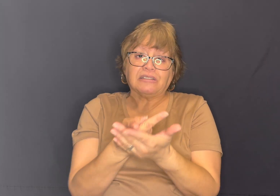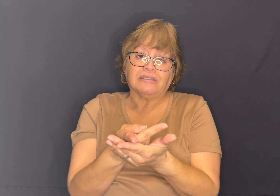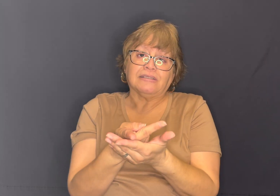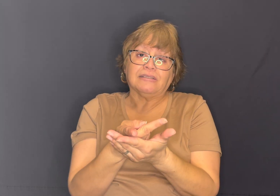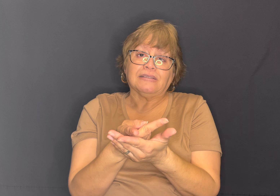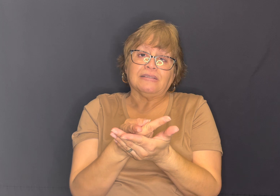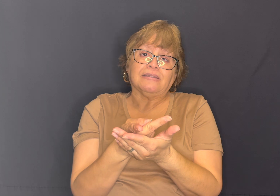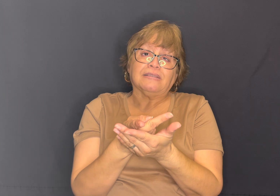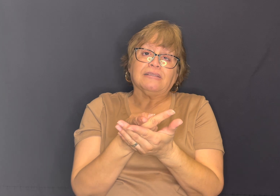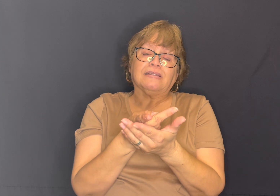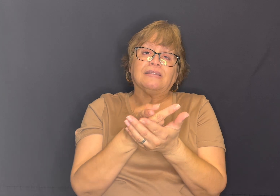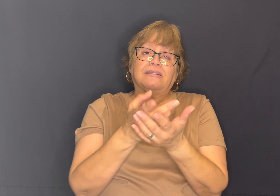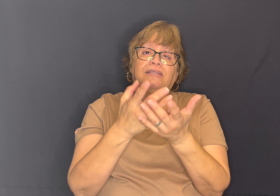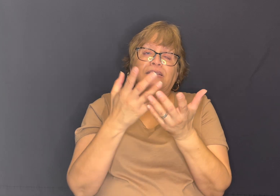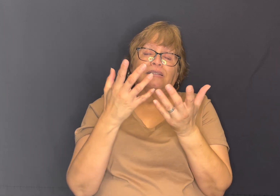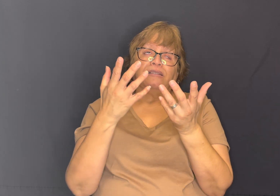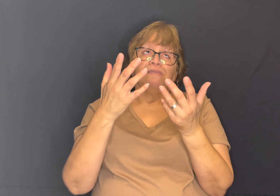For example, in the kitchen,